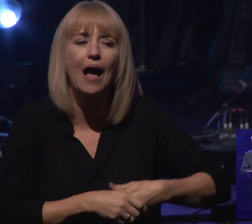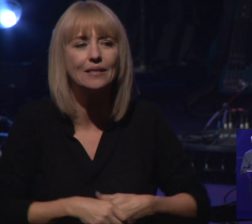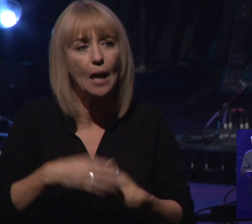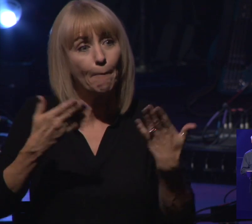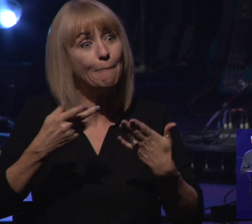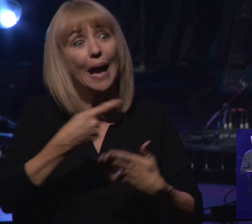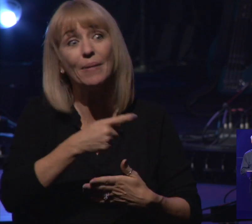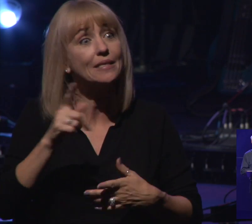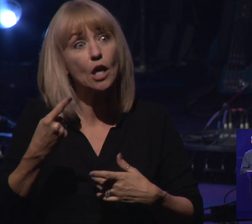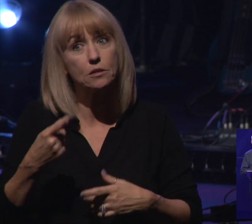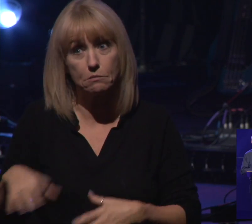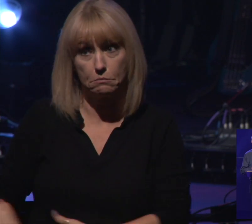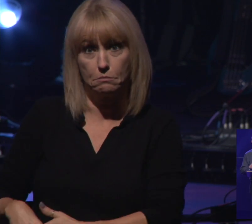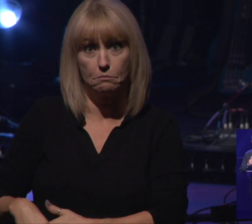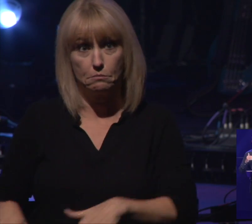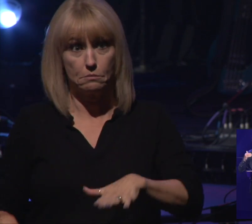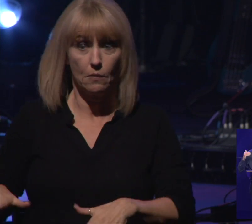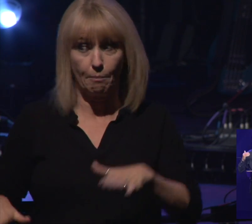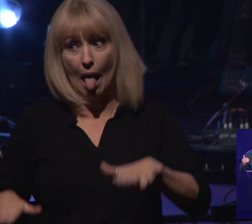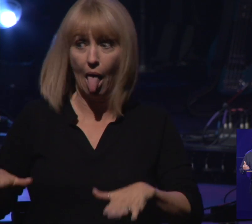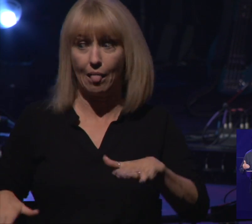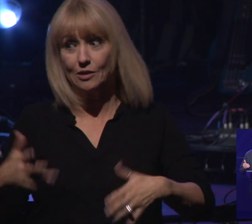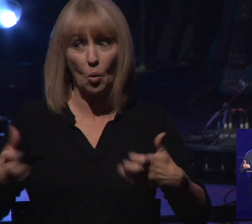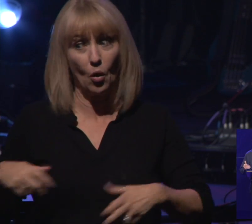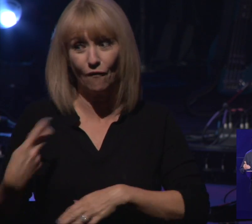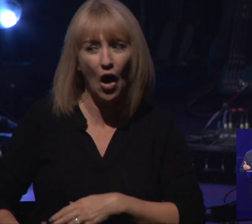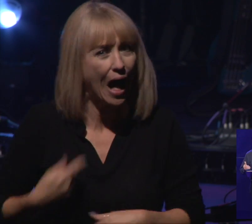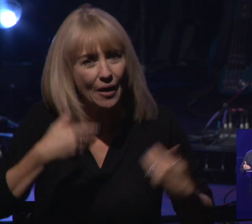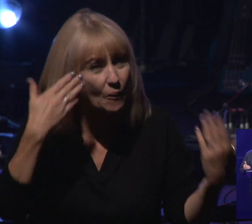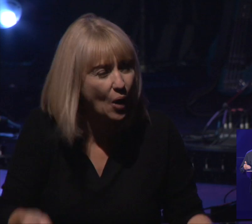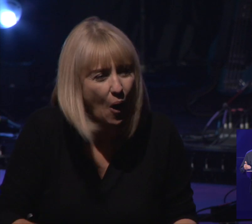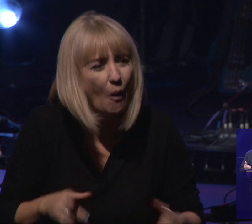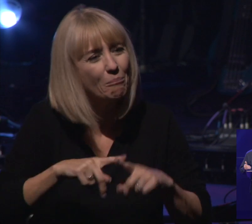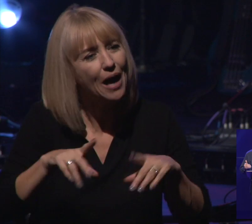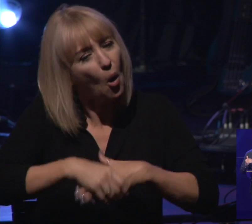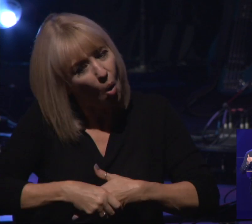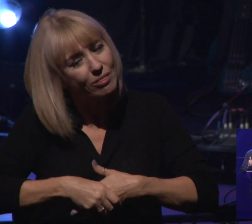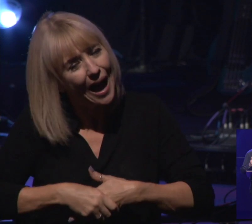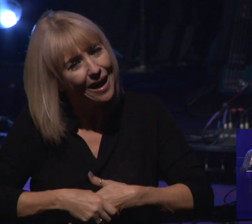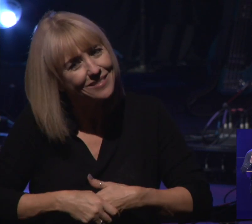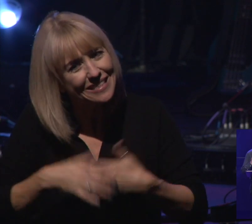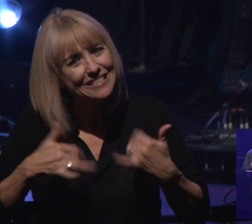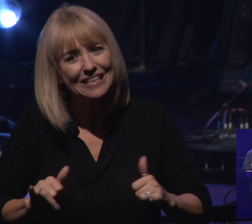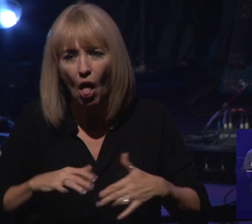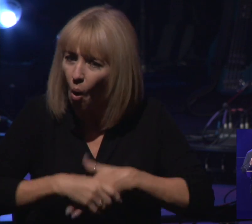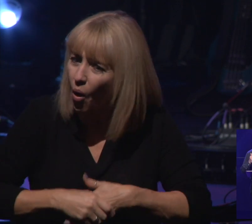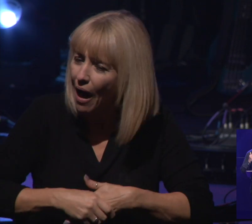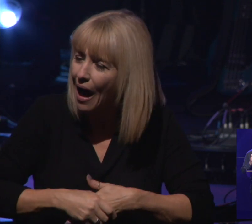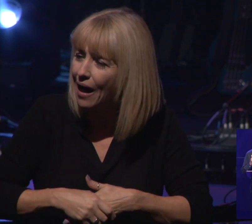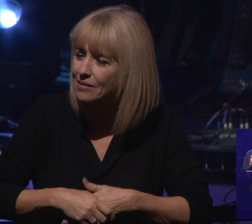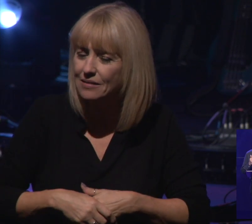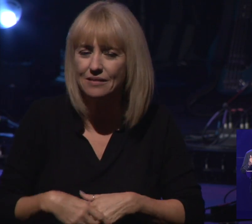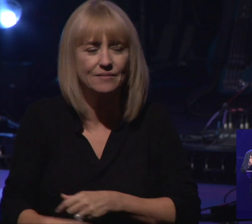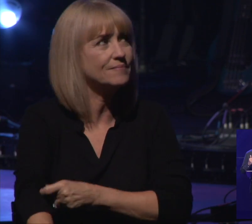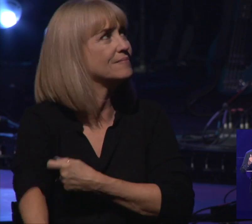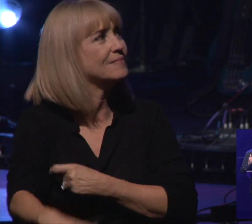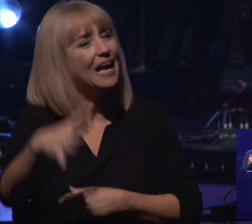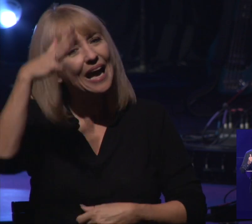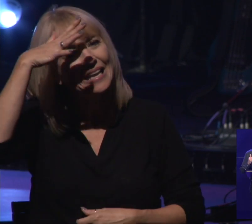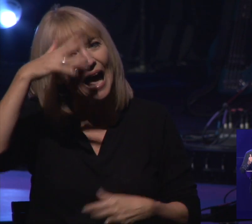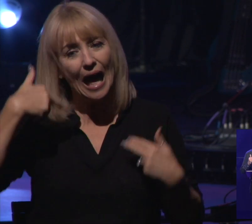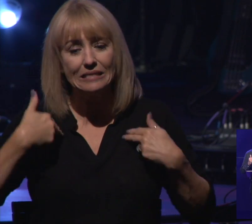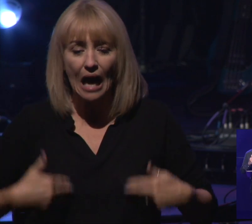time. And I don't know if it's because they were in love or just because they were holding each other up, you know. But they were holding hands, and they stuck it out. And we had this wonderful